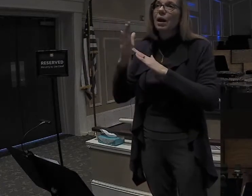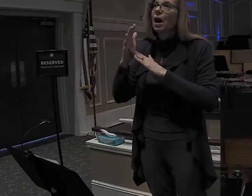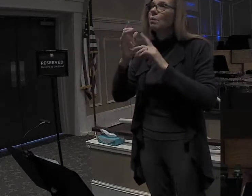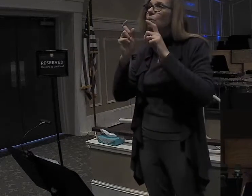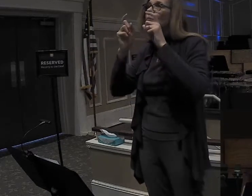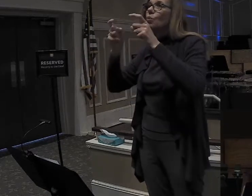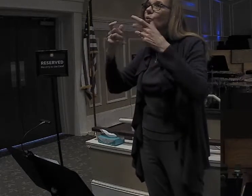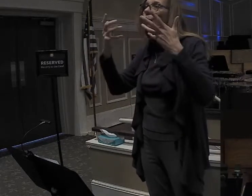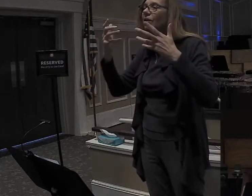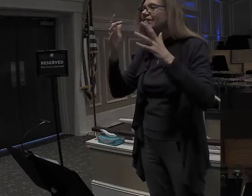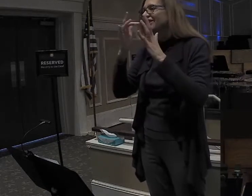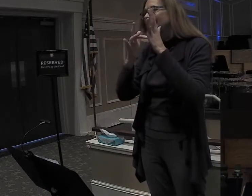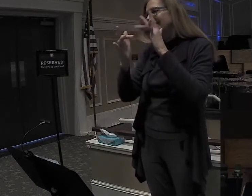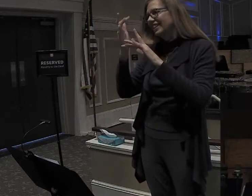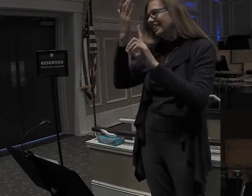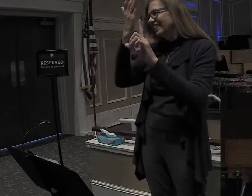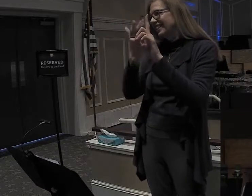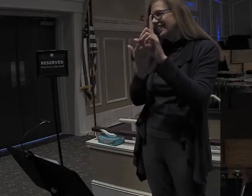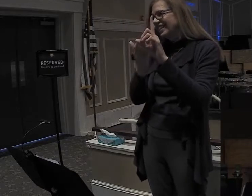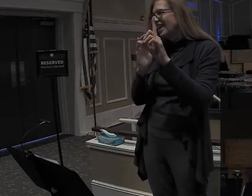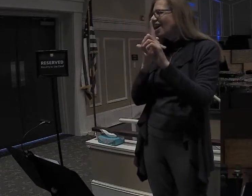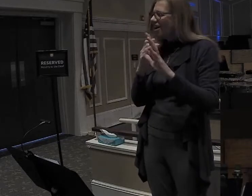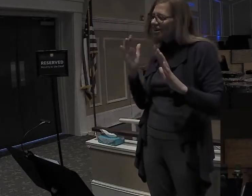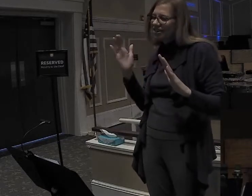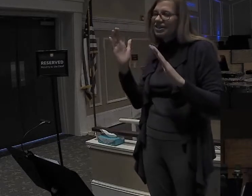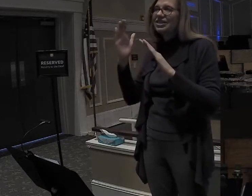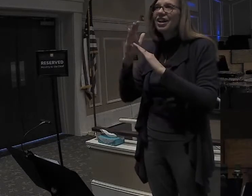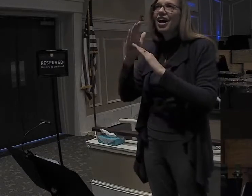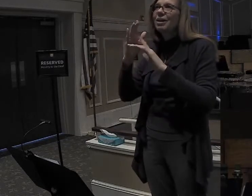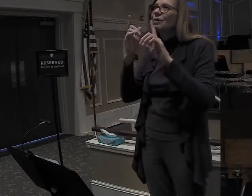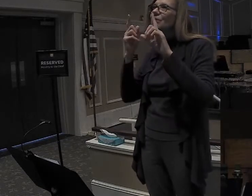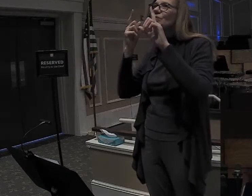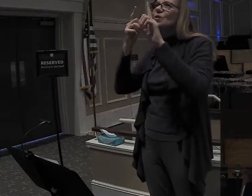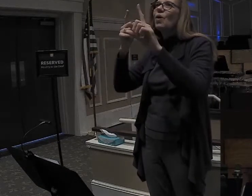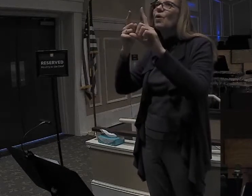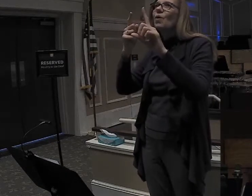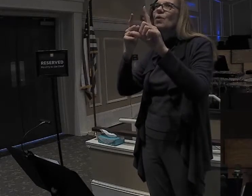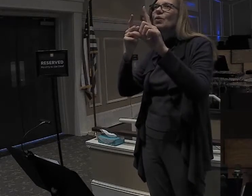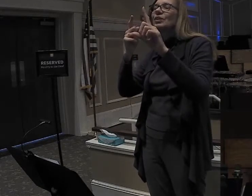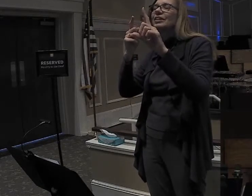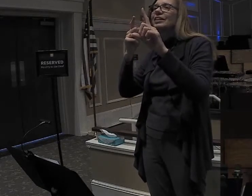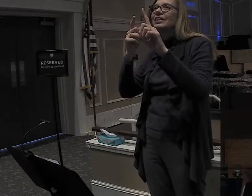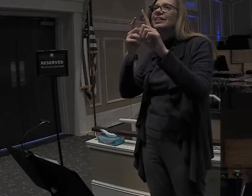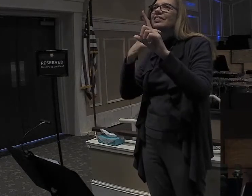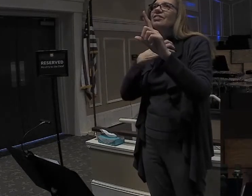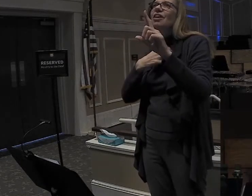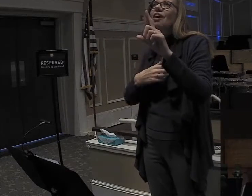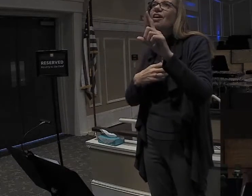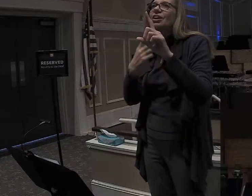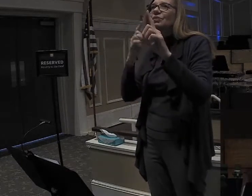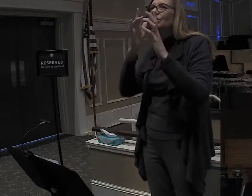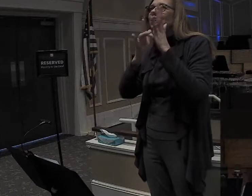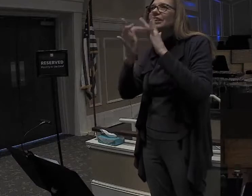Jesus. Our reward, the goal towards which we strive and we long for it, is Christ. But know